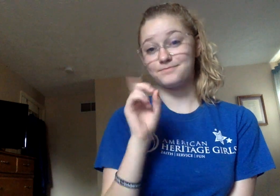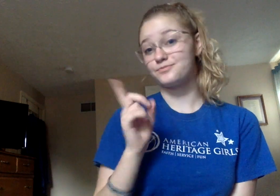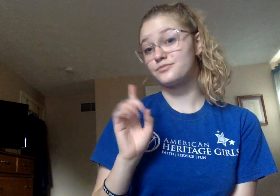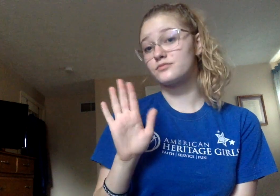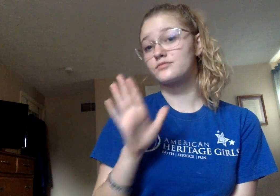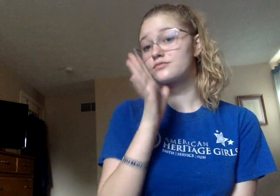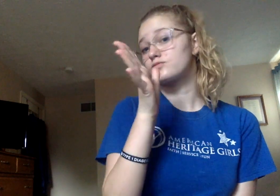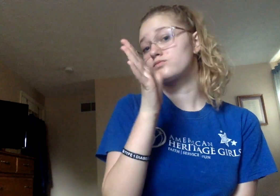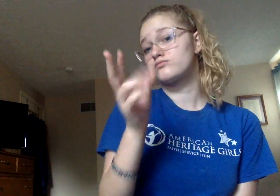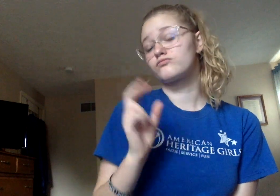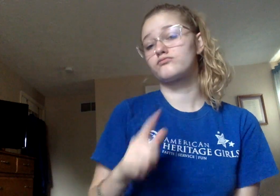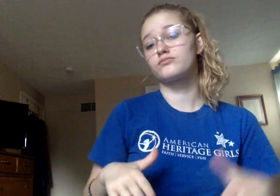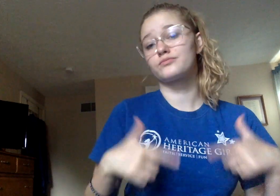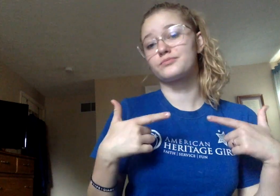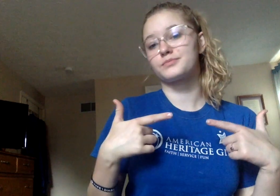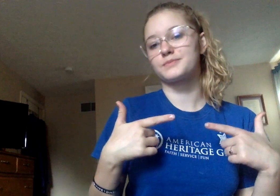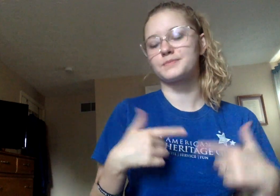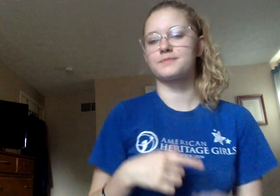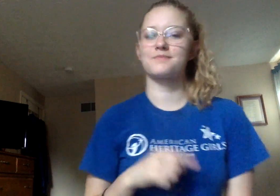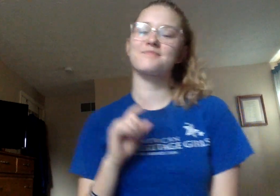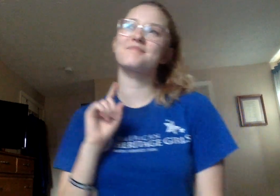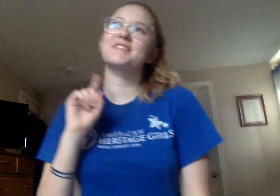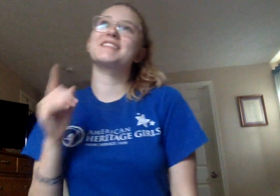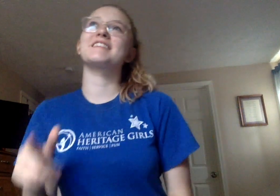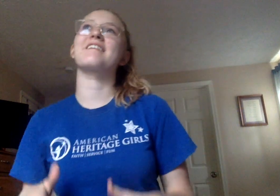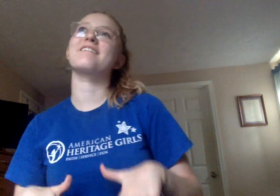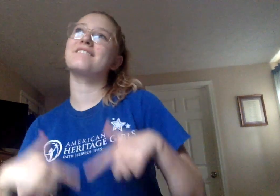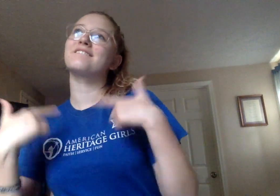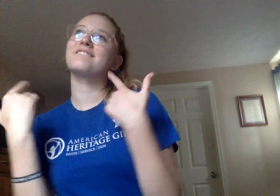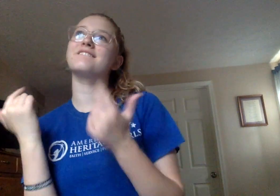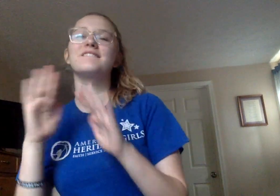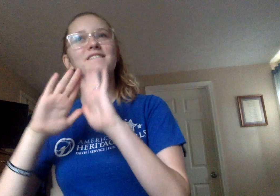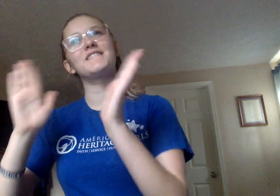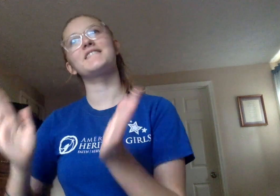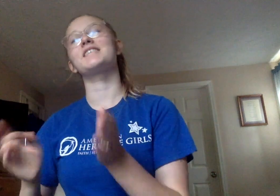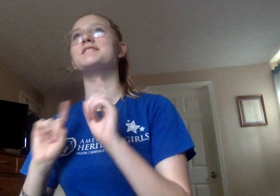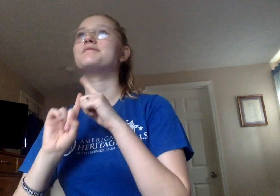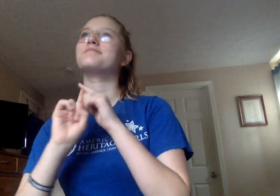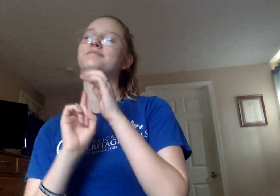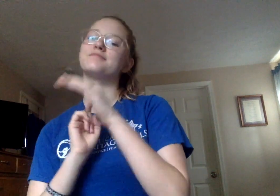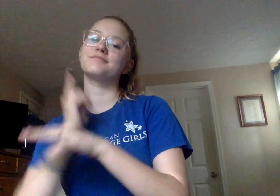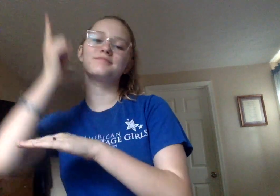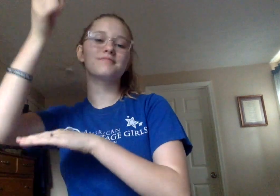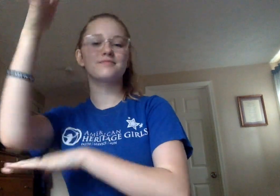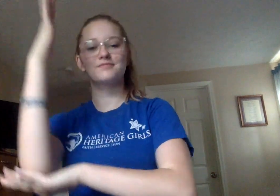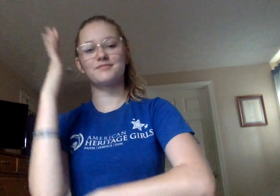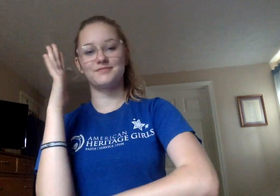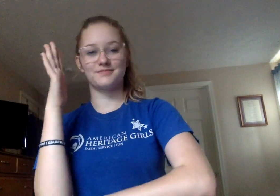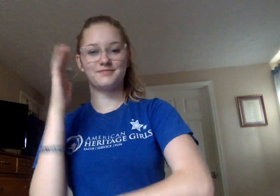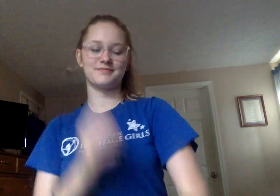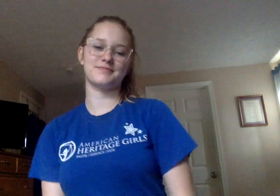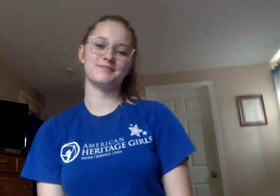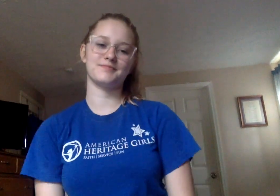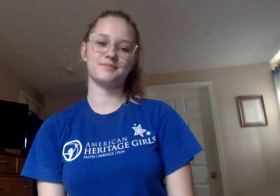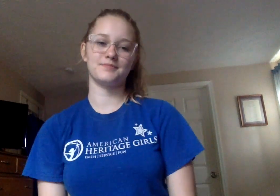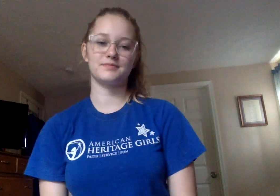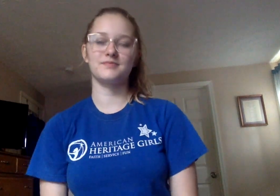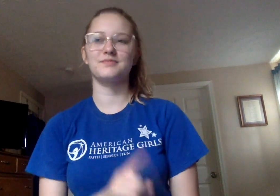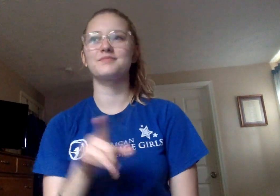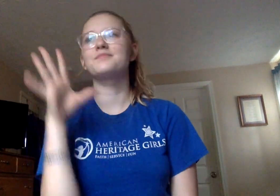asked the wolf. "She lives in a cottage at the other side of the woods," replied Little Red Riding Hood. "It has pretty red